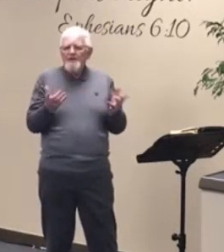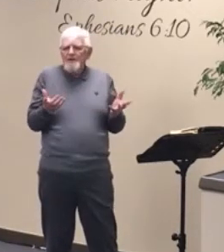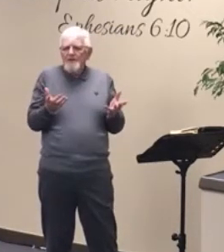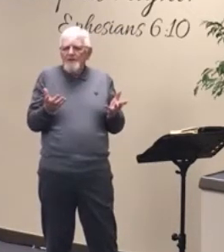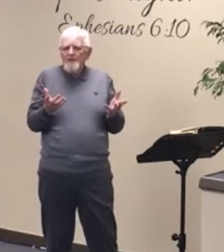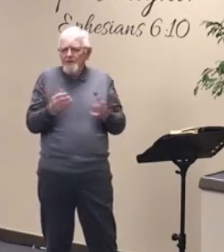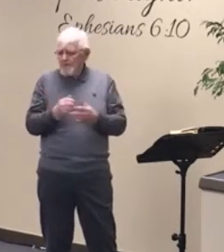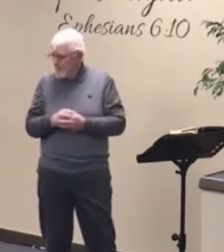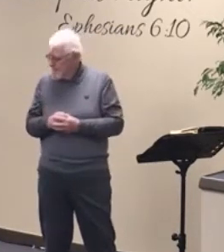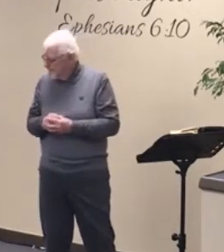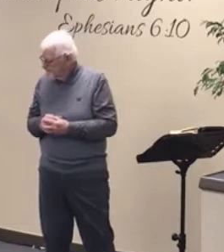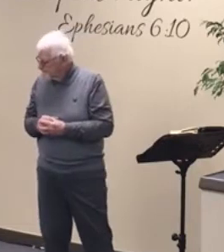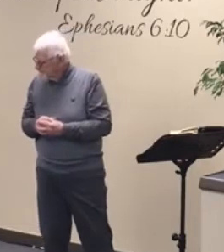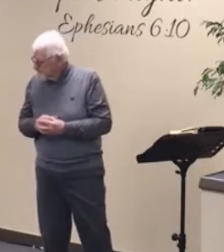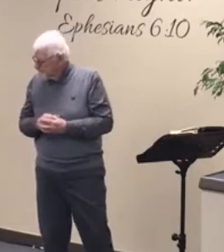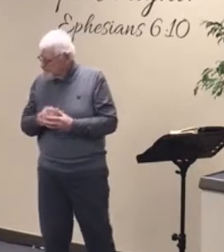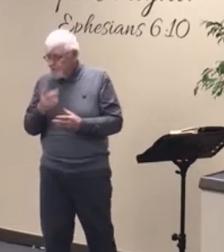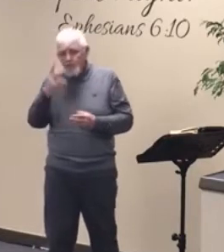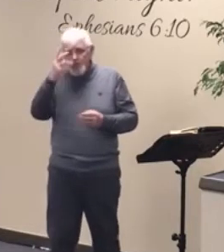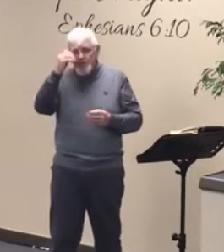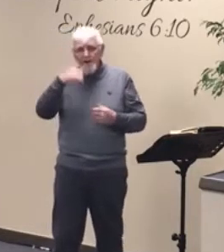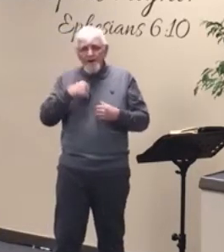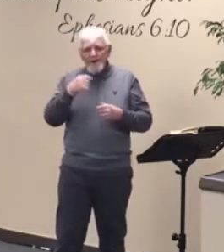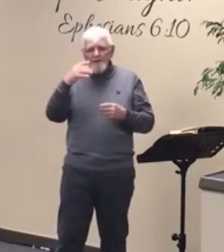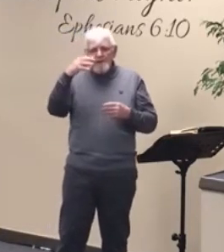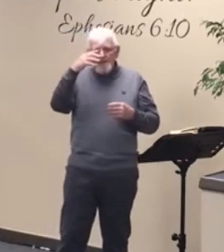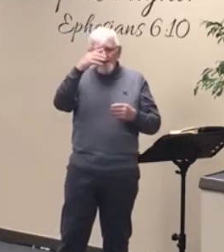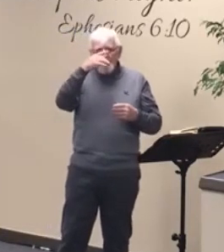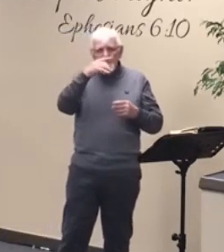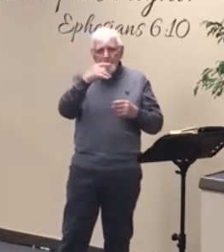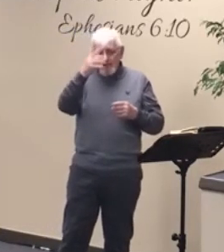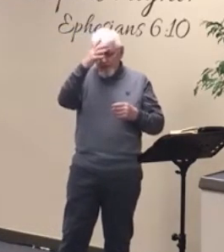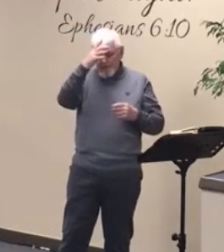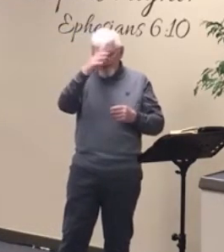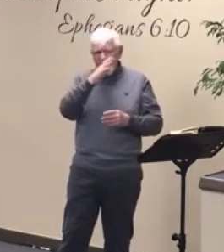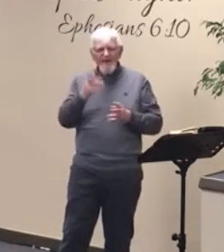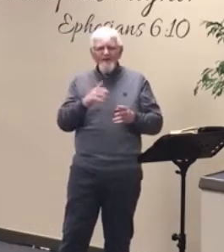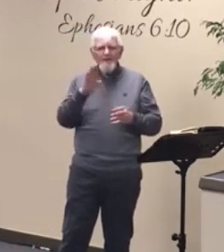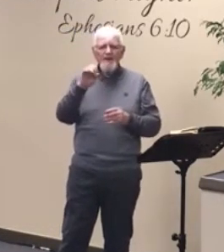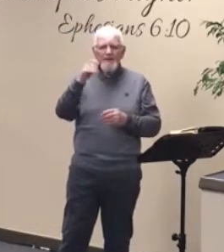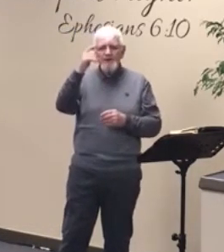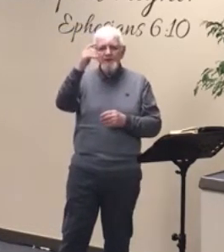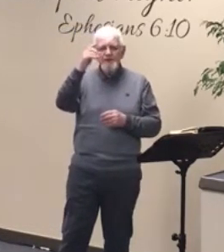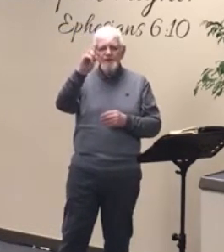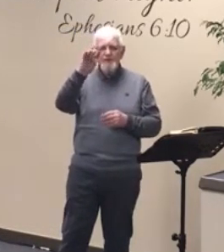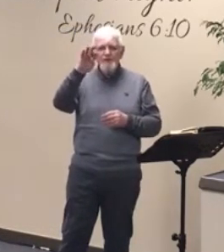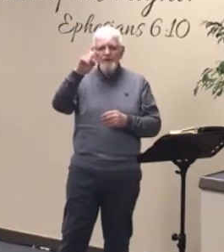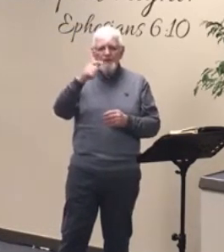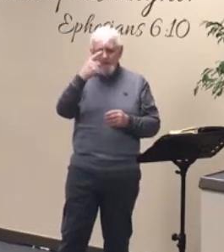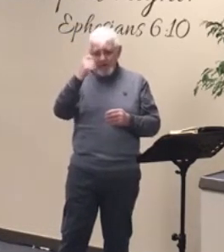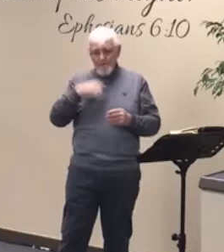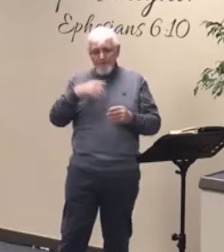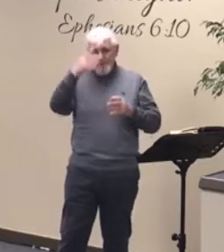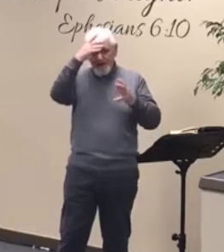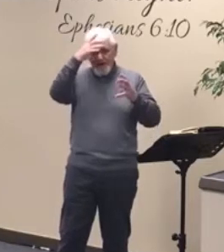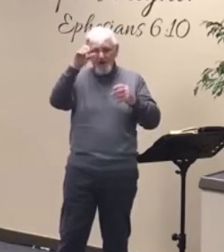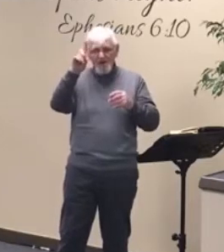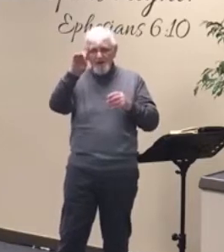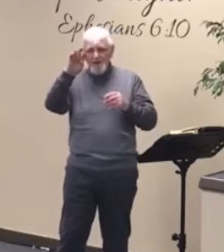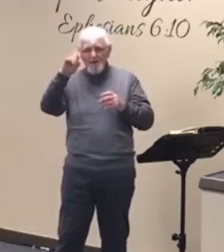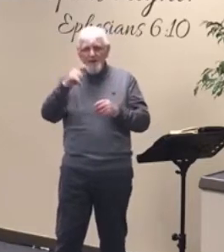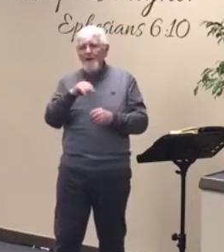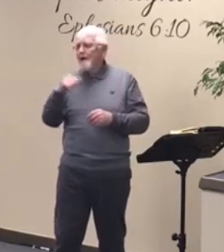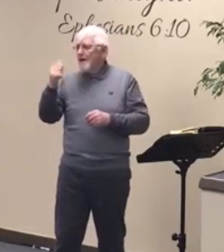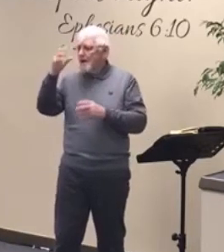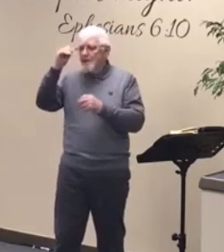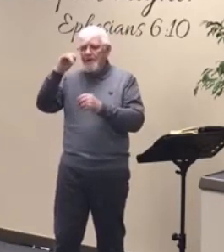Two boys had a drunk father. One of them said, you know, I will never be a drunk. Why? Because my dad's a drunk. Another boy